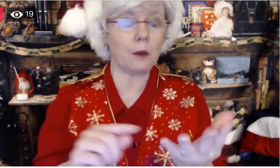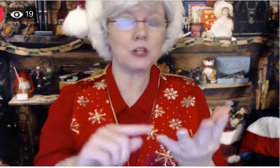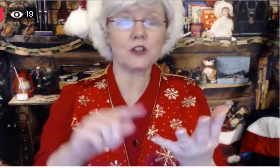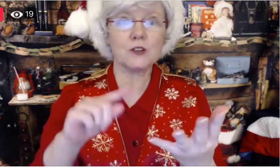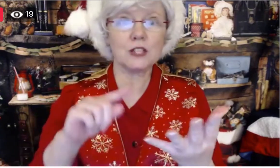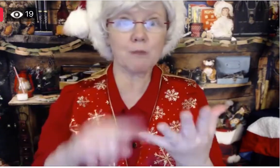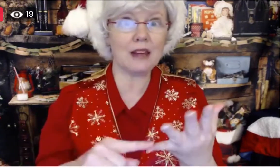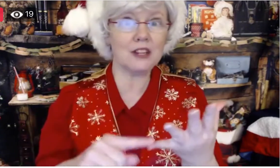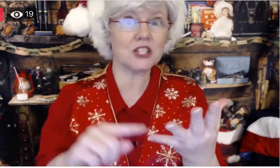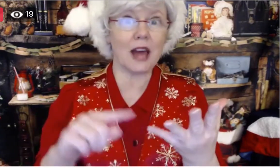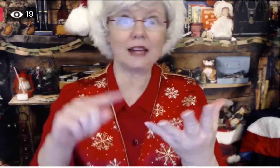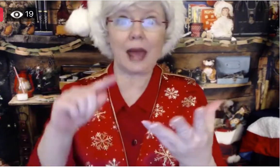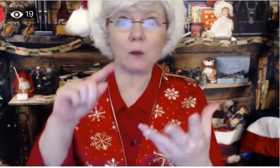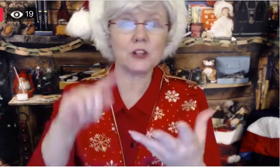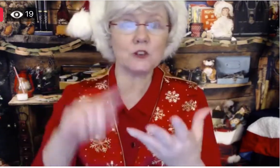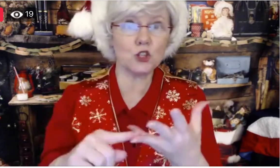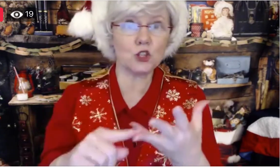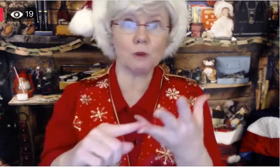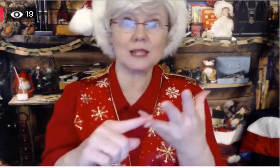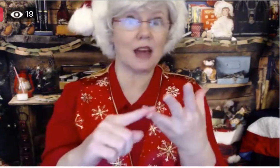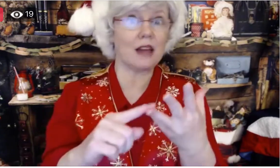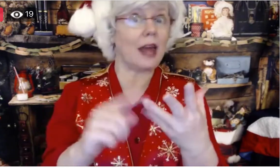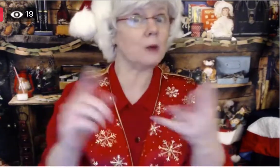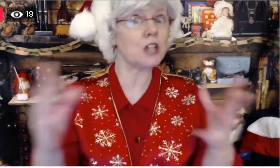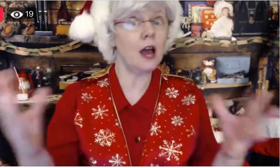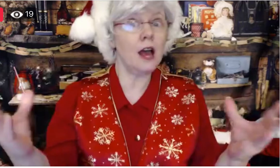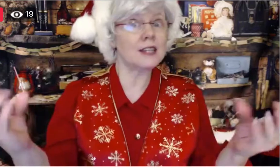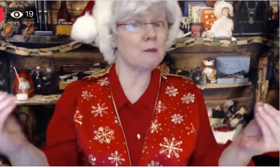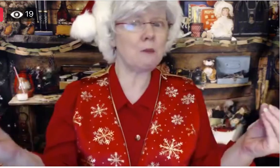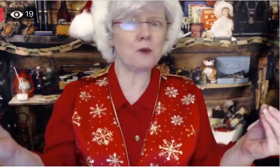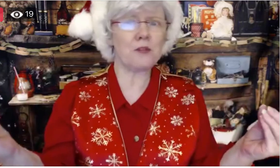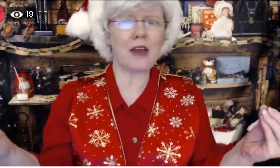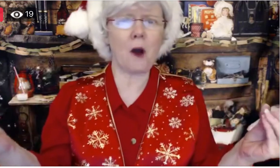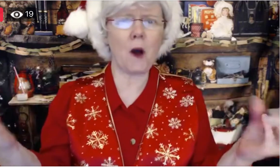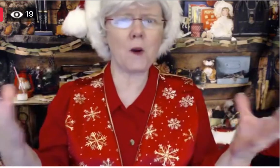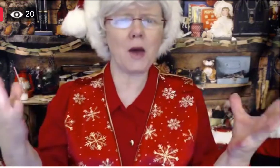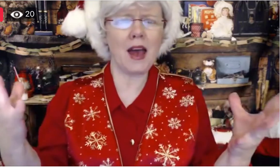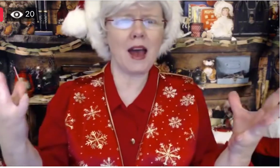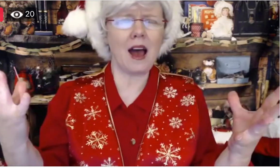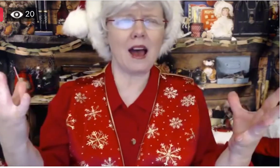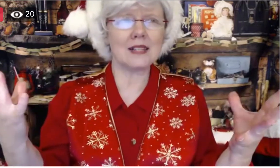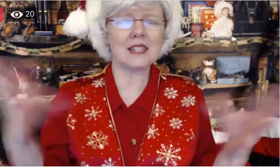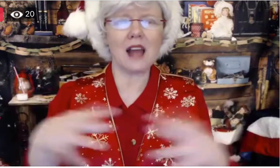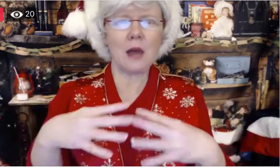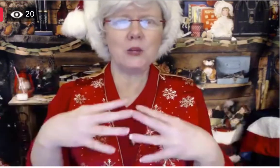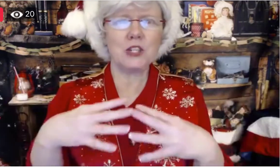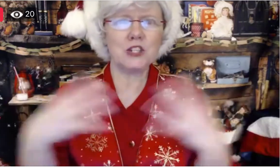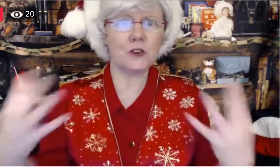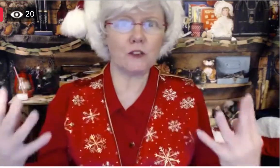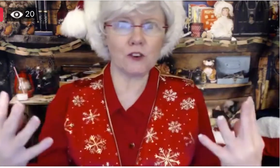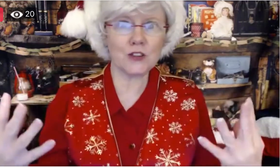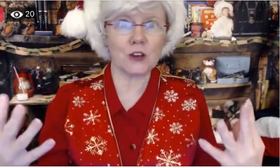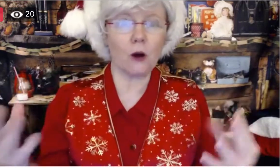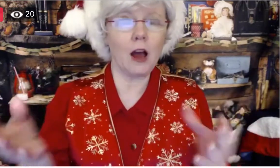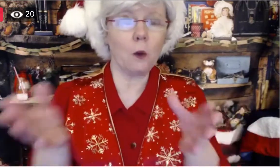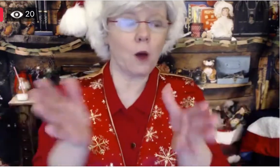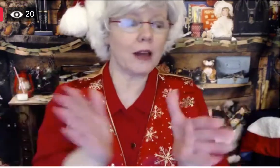Language. There's Spanish Sign Language. There's German Sign Language. Some people think, oh, sign language is universal. Well, it's